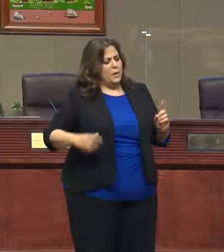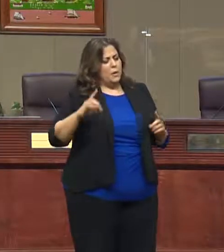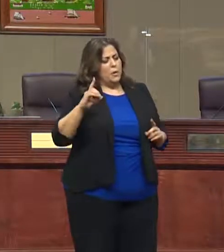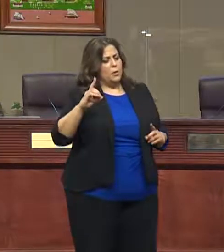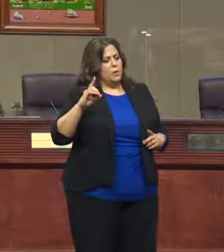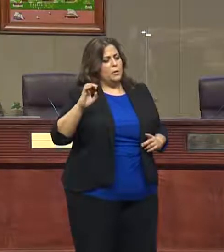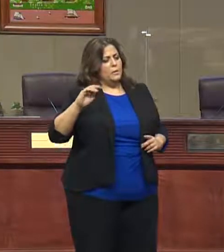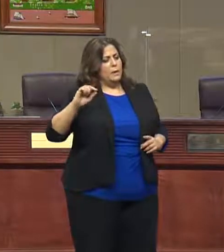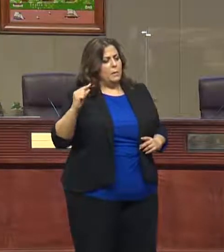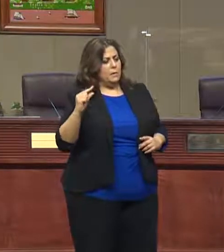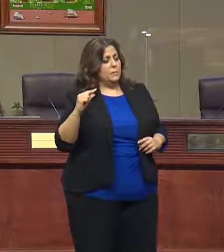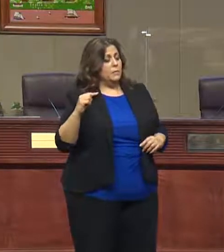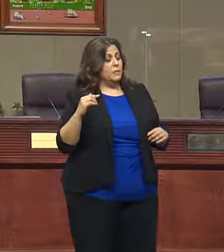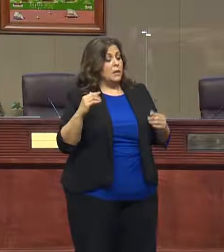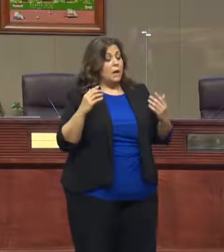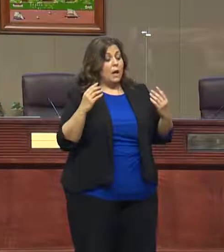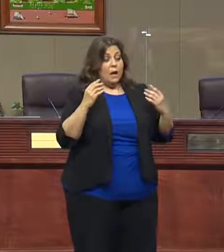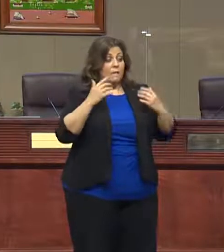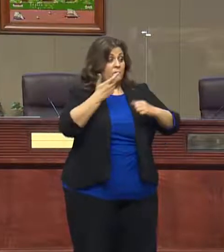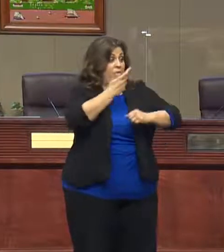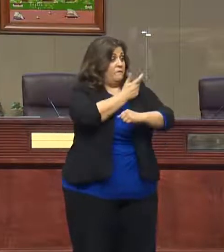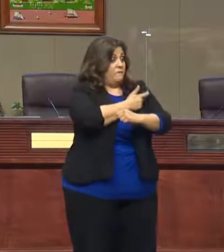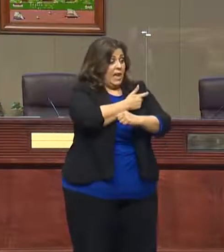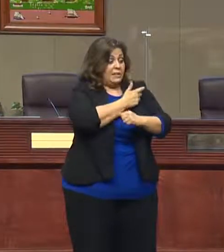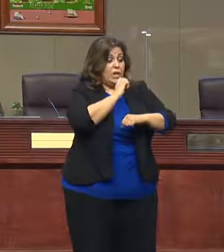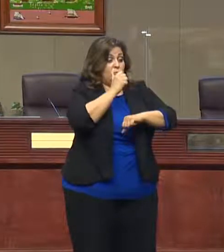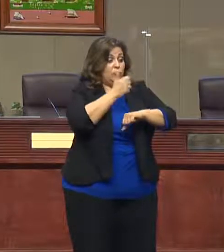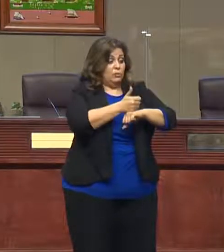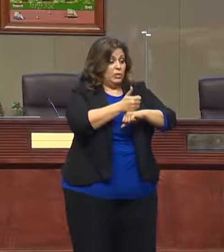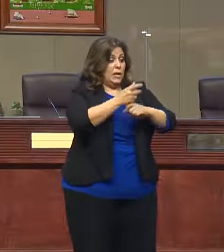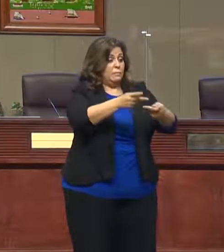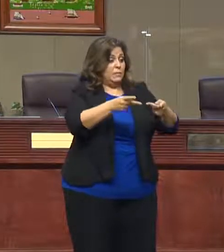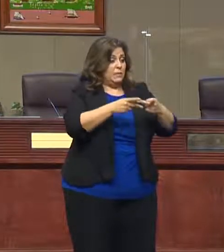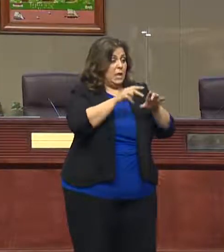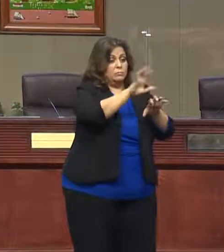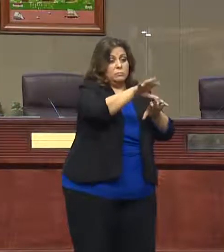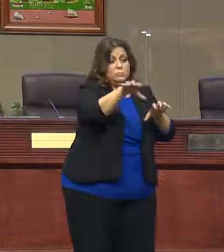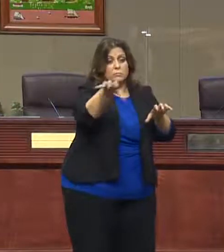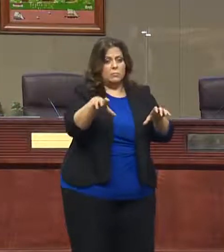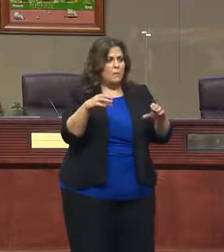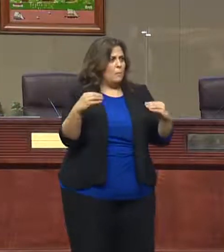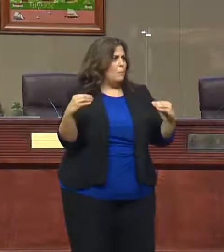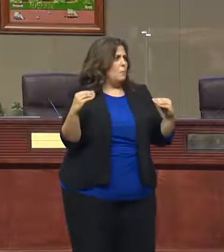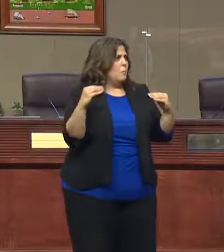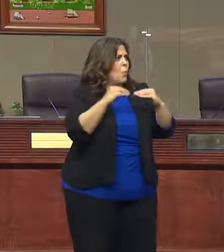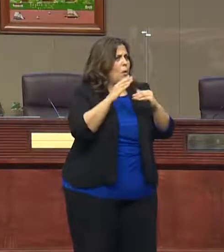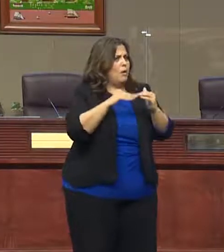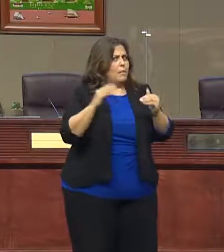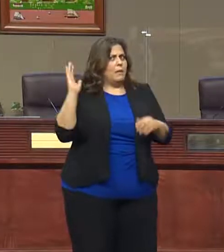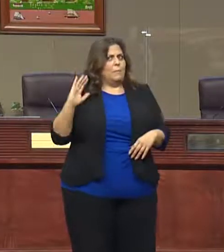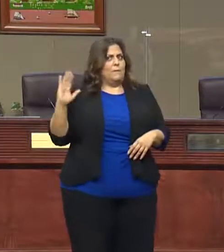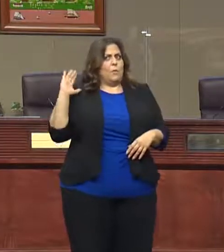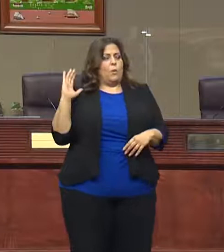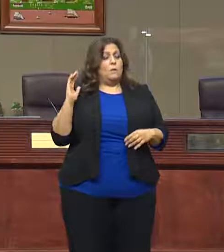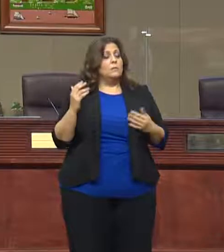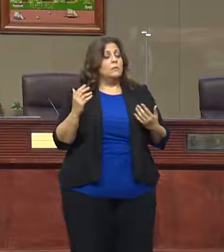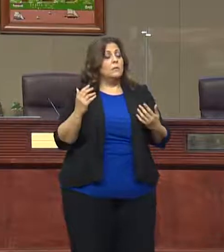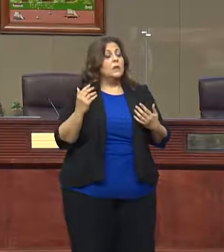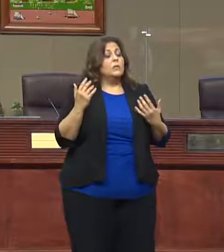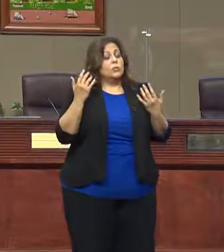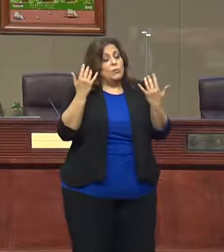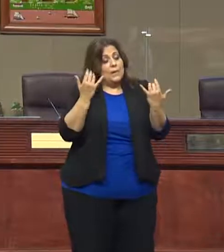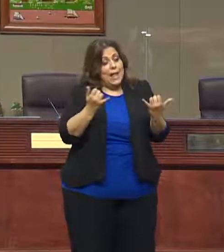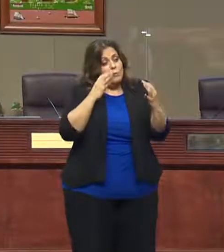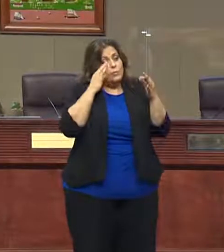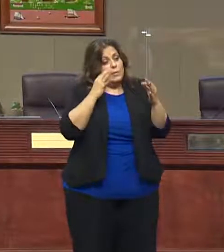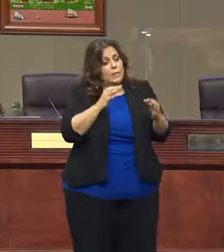definitely have a lot more vaccination sites now than we did even a couple of months ago. And now that we're using mostly Moderna and Pfizer came out